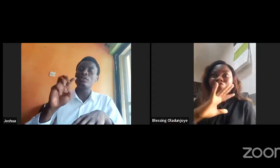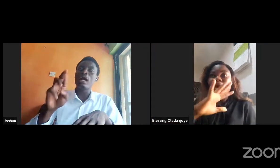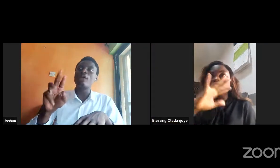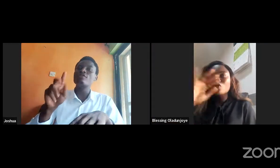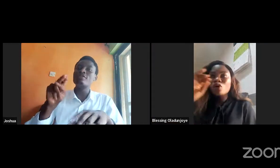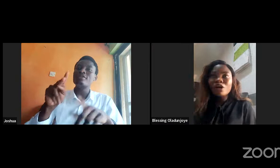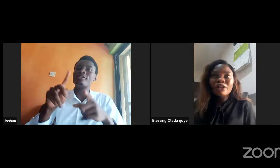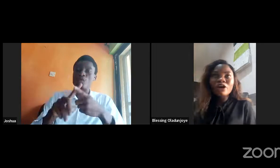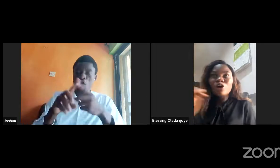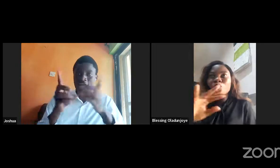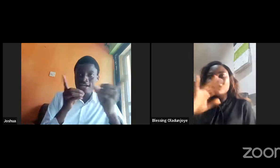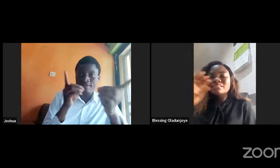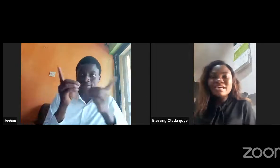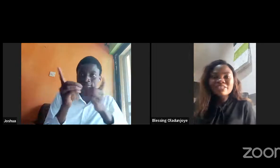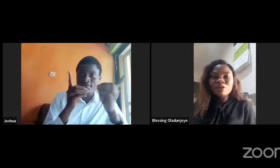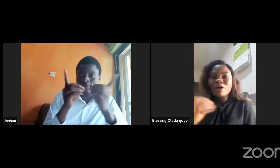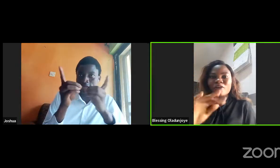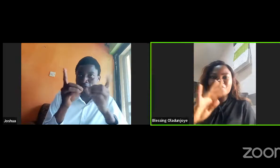description.